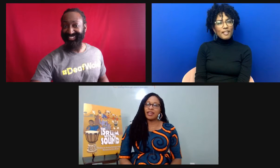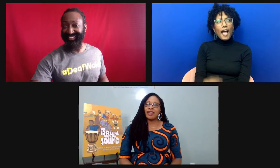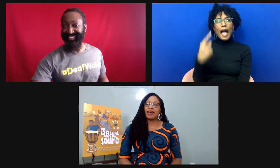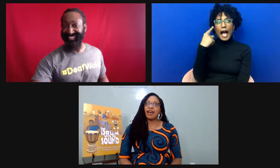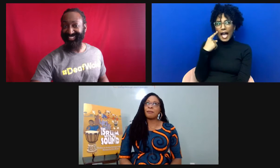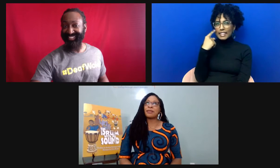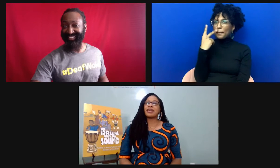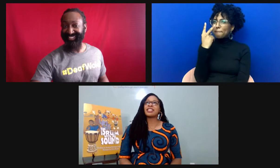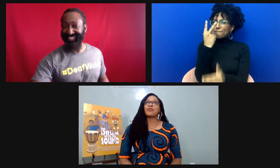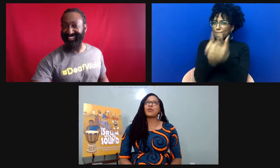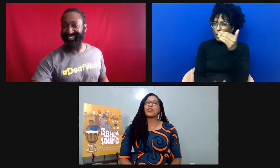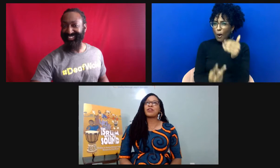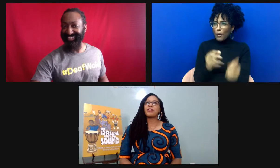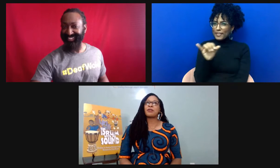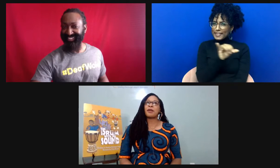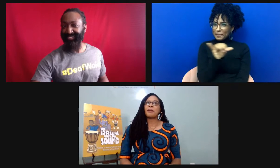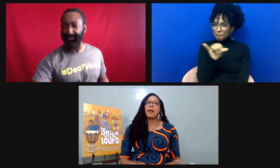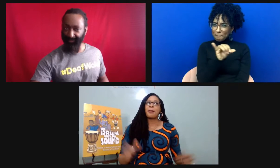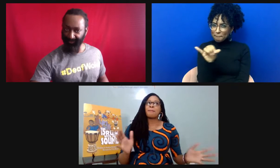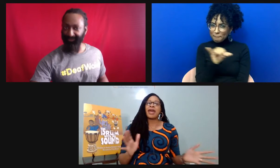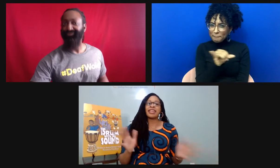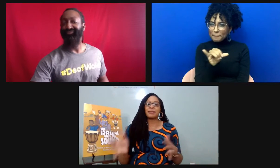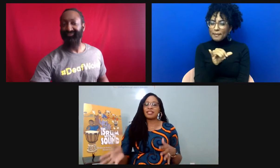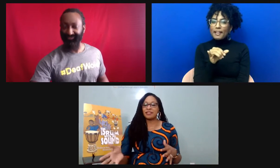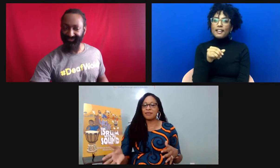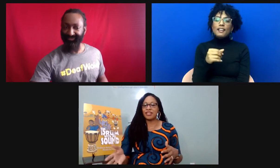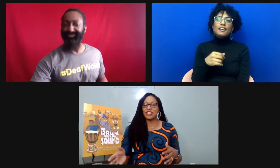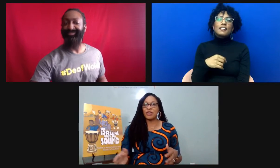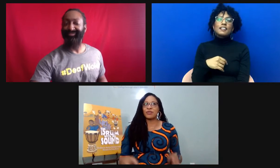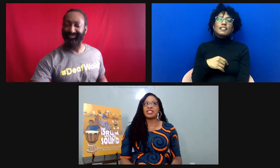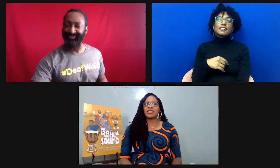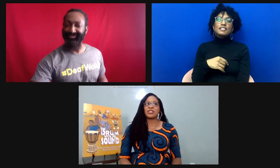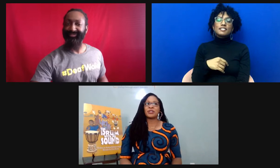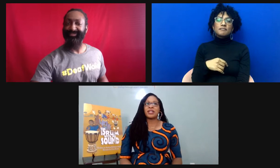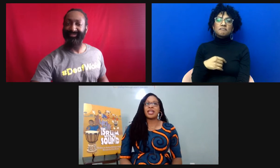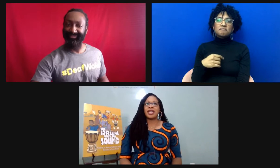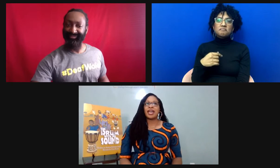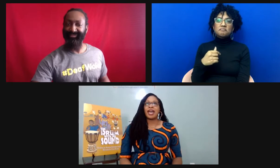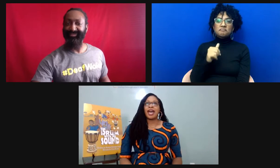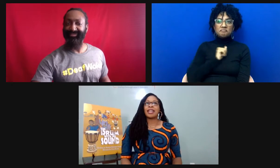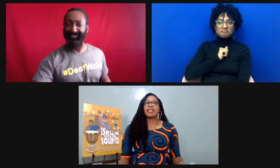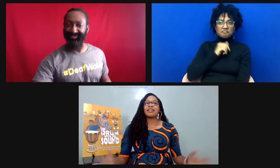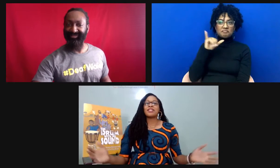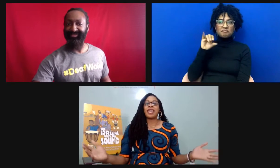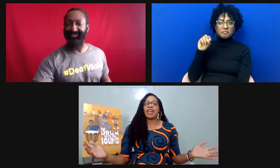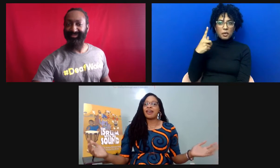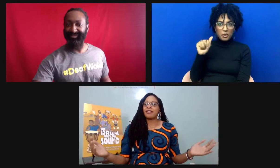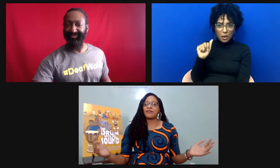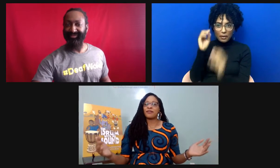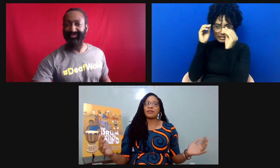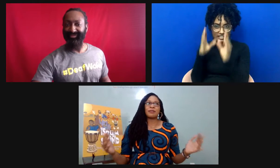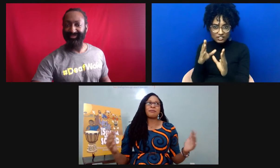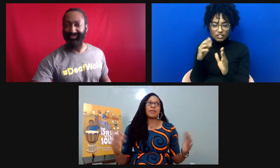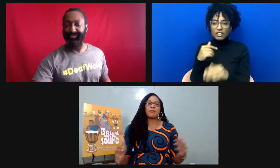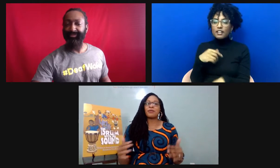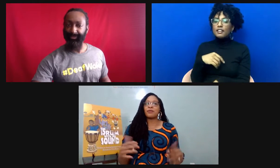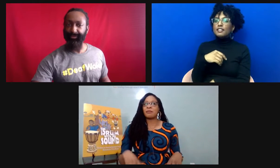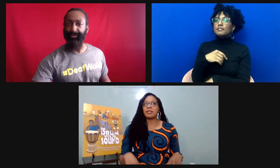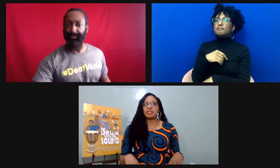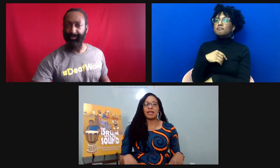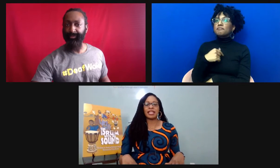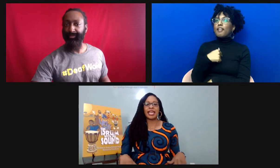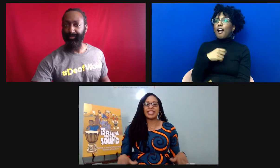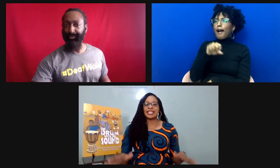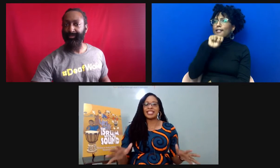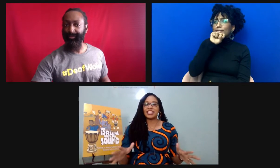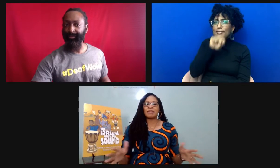both. Because for my aspect of being a yoga teacher, I love to have people come